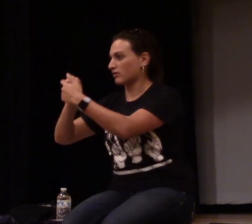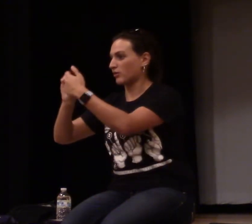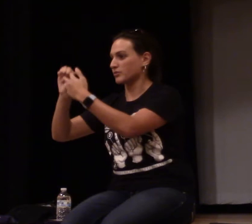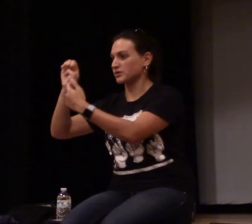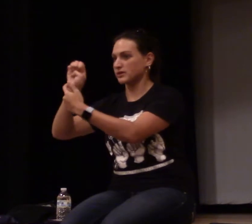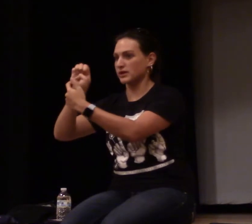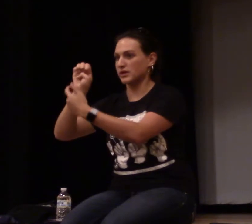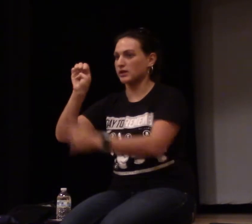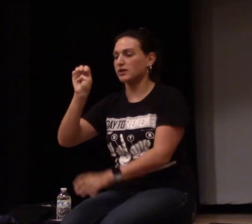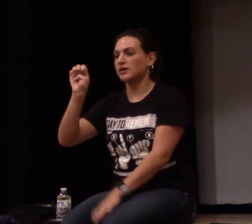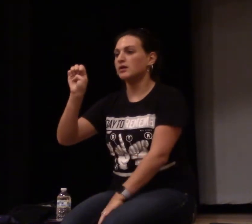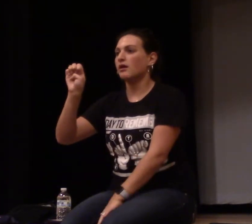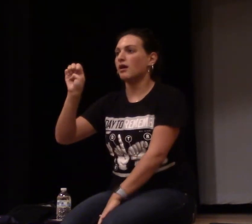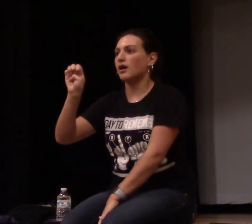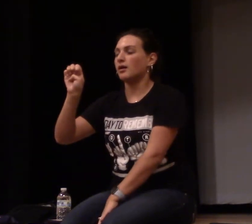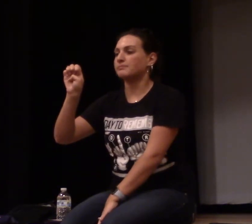almost looks like an E.